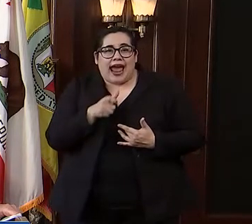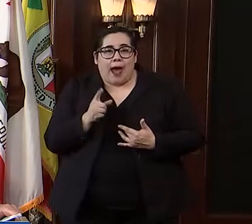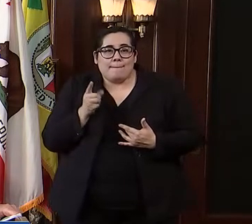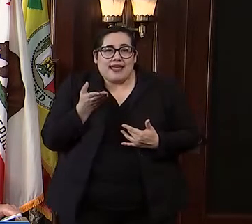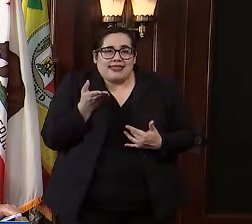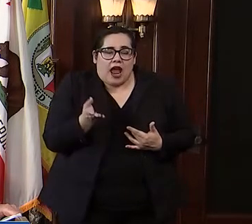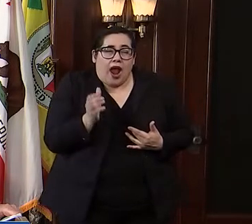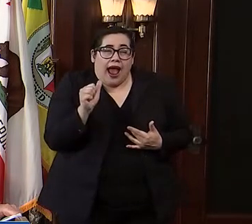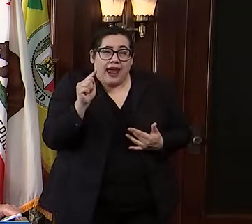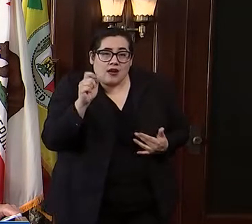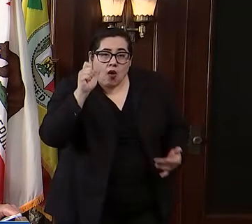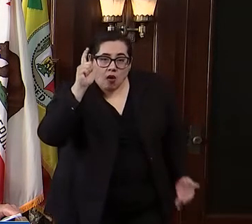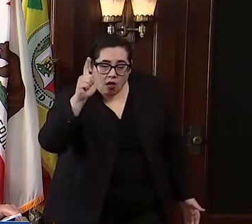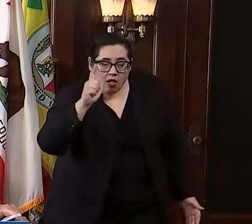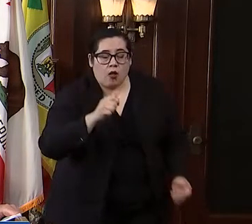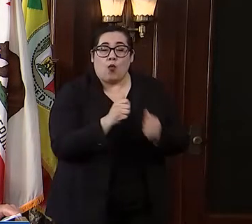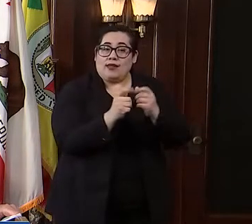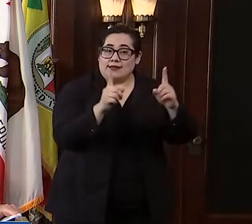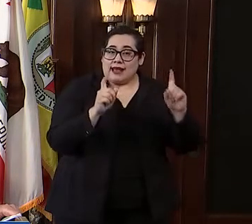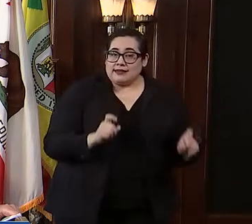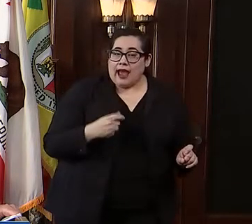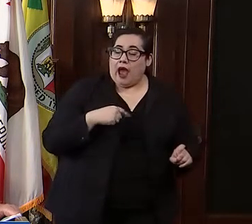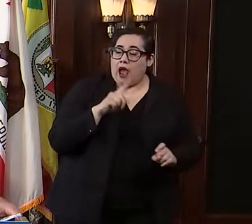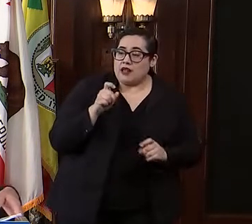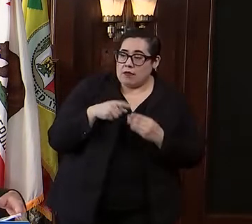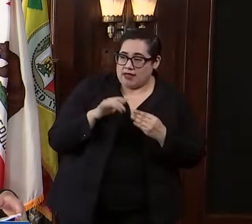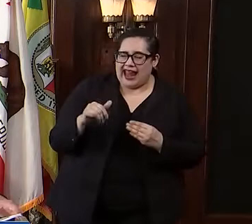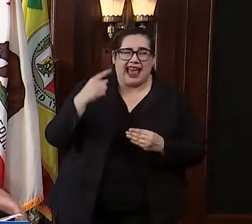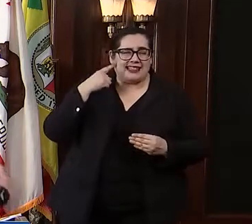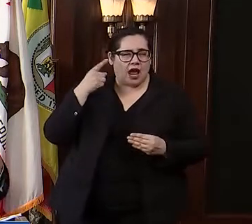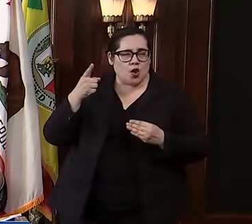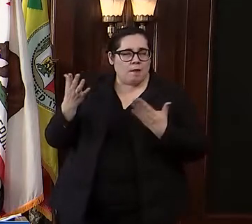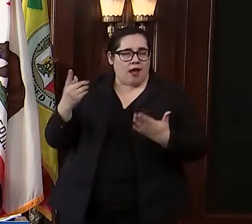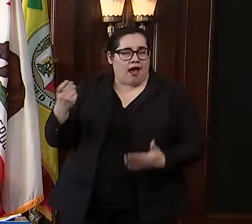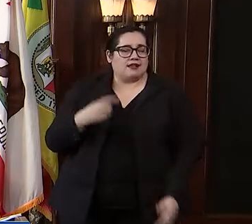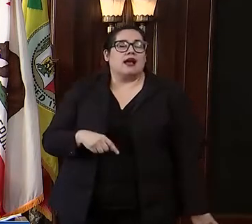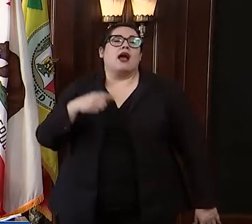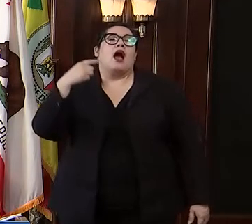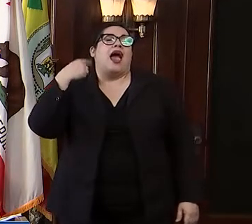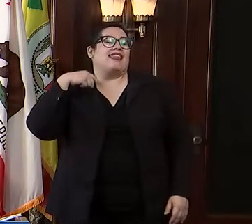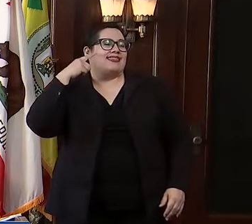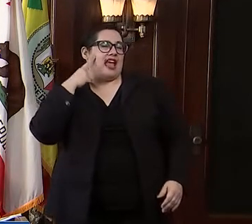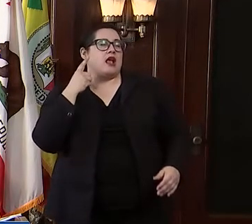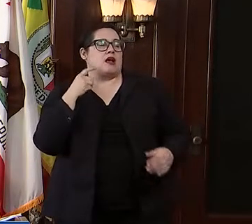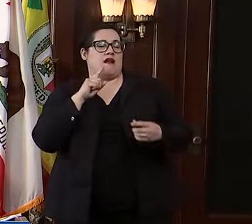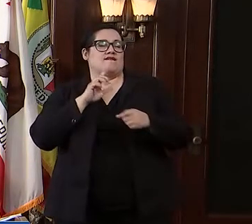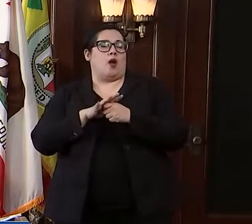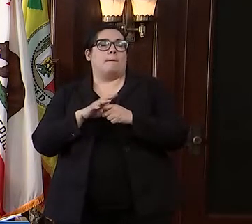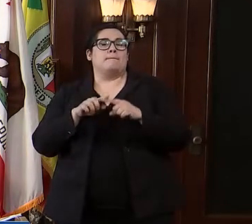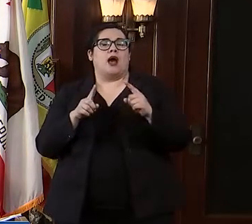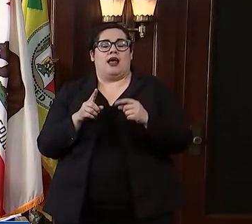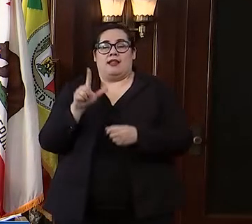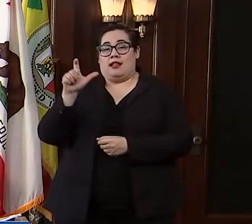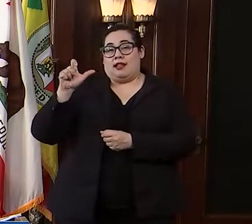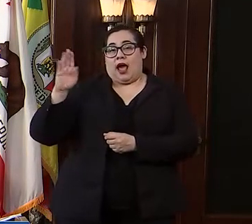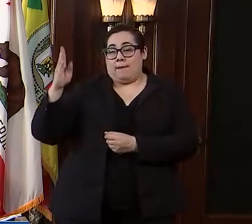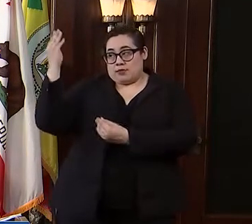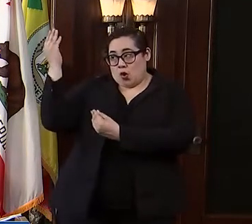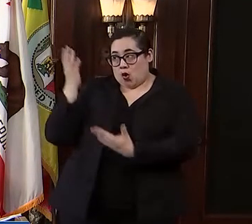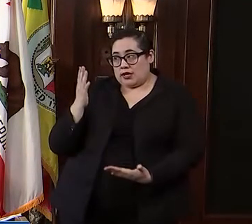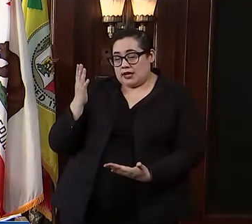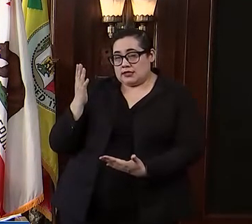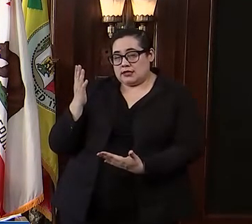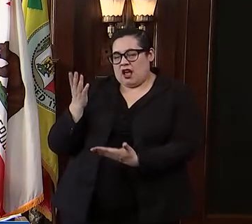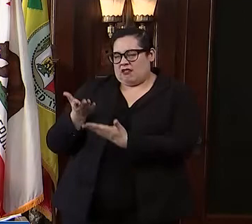all. With testing, I asked about that because I thought you might ask. I think we're going to get confirmed, but the lab told